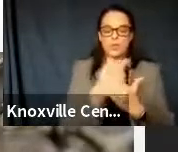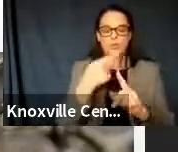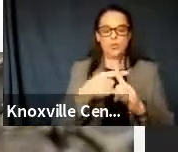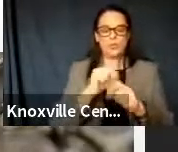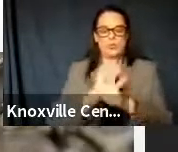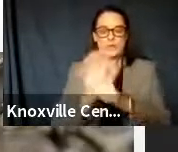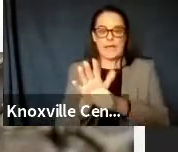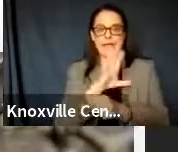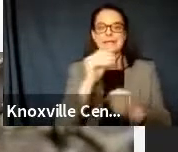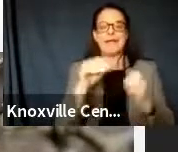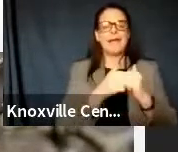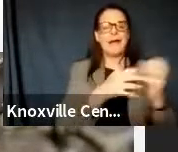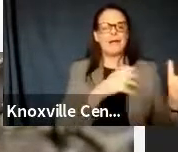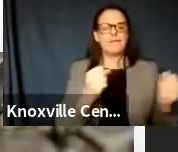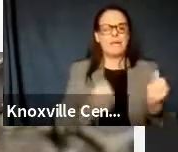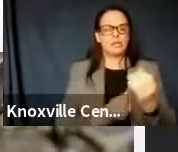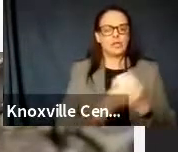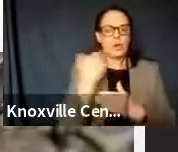time.